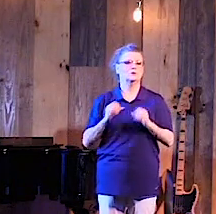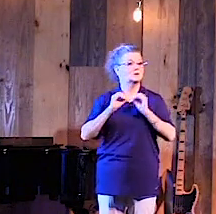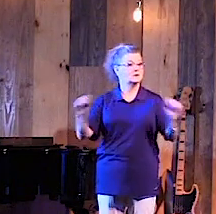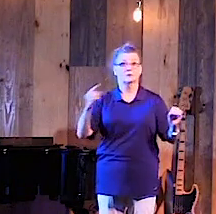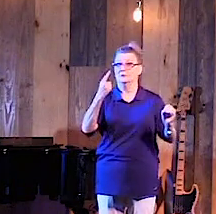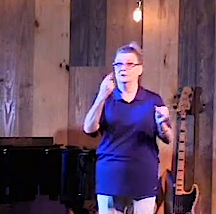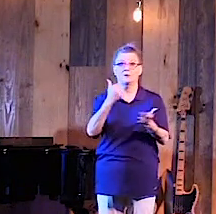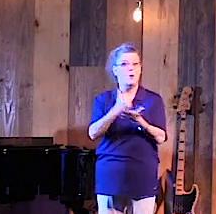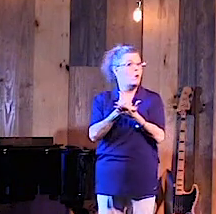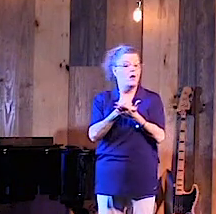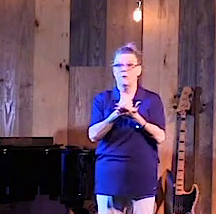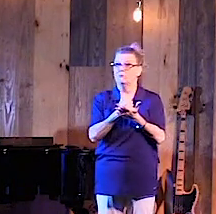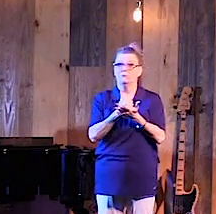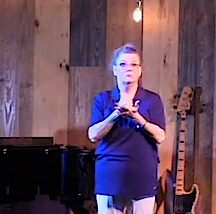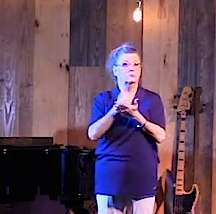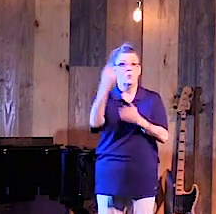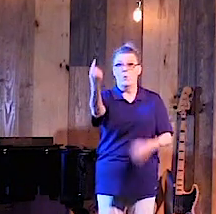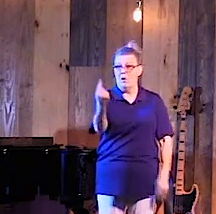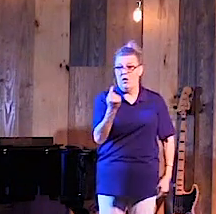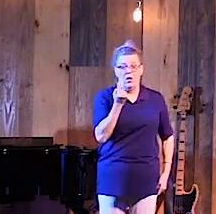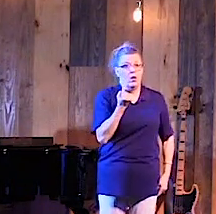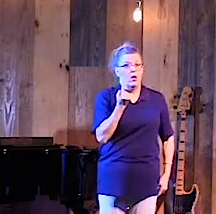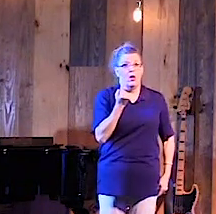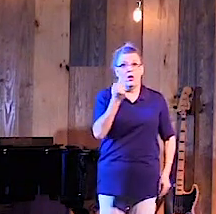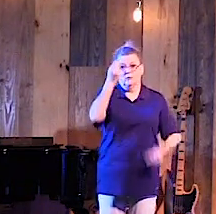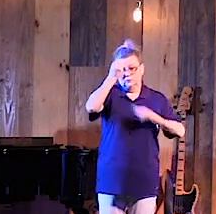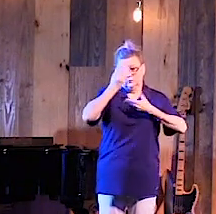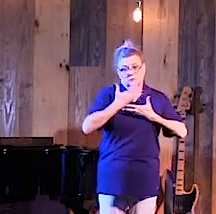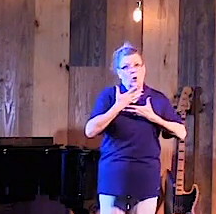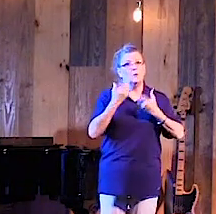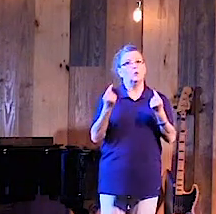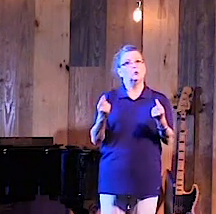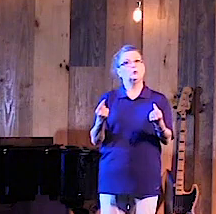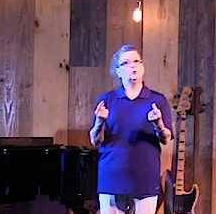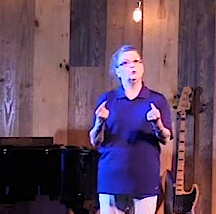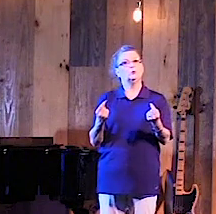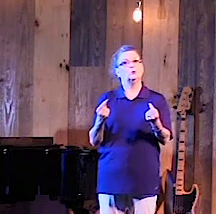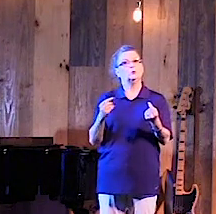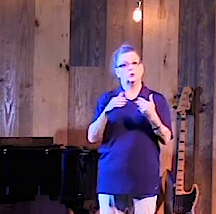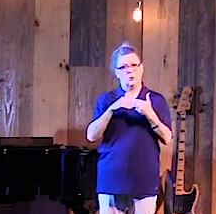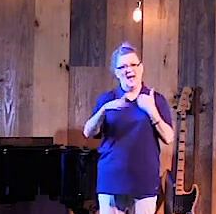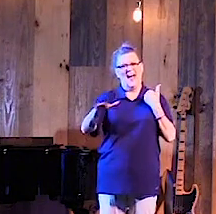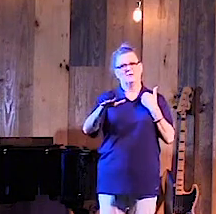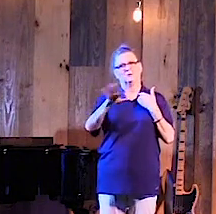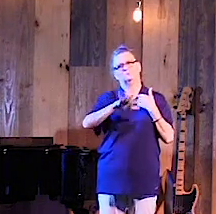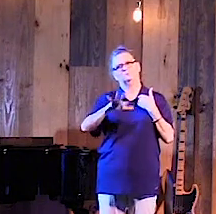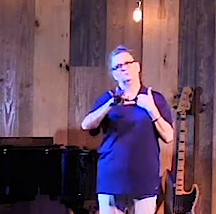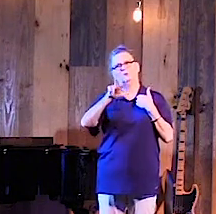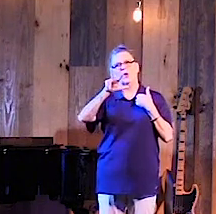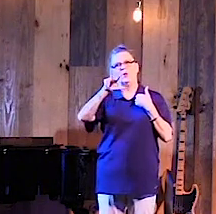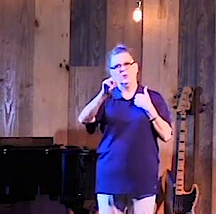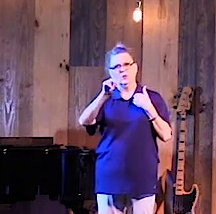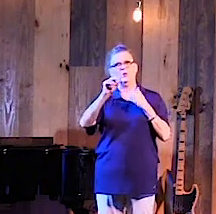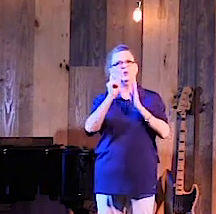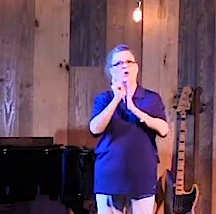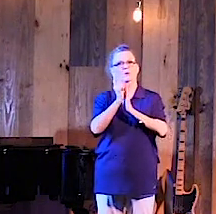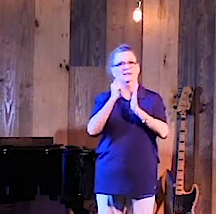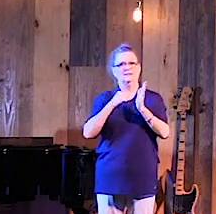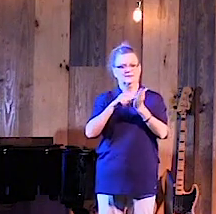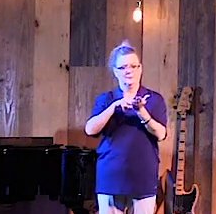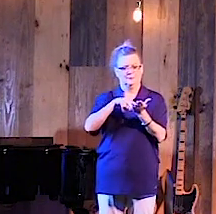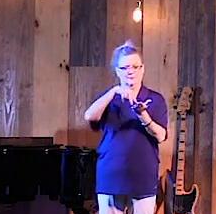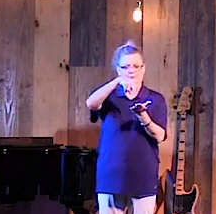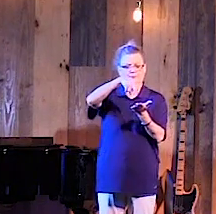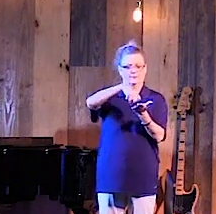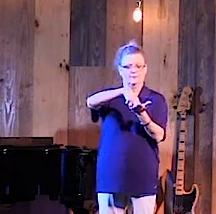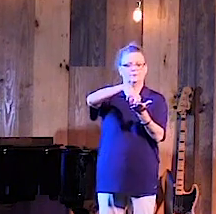me. Nobody came up to me. Nobody told me what to do. So after about 30, 40 minutes, I got up off my knees